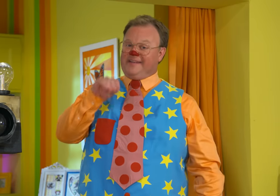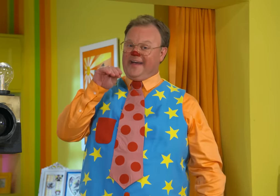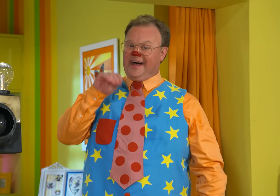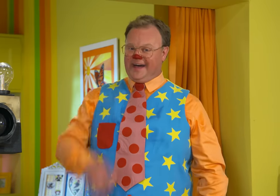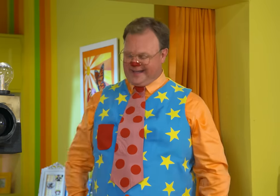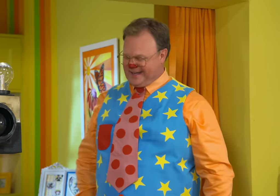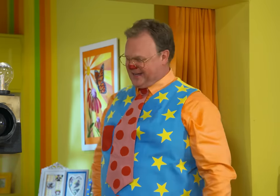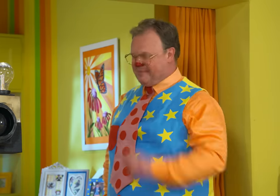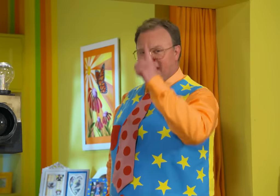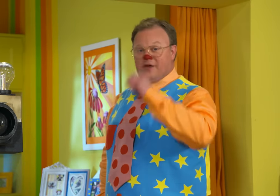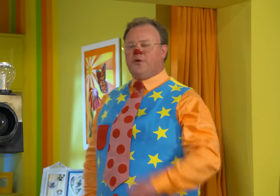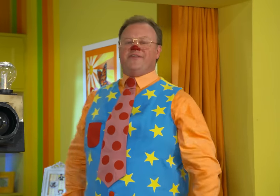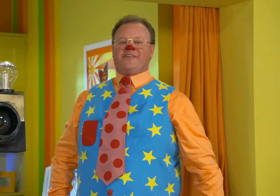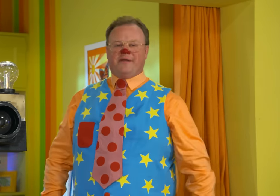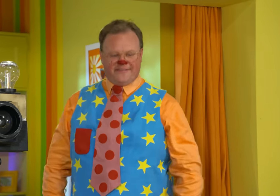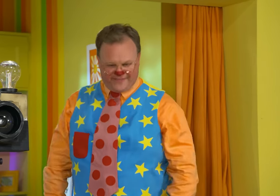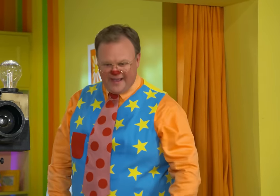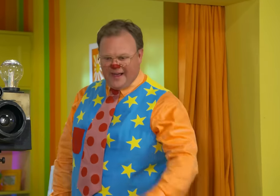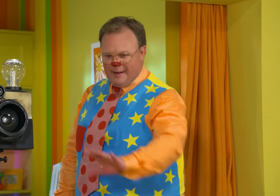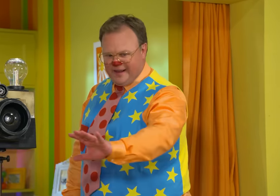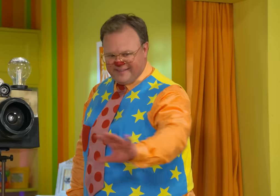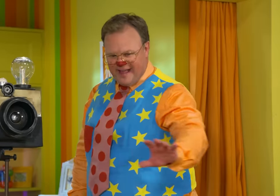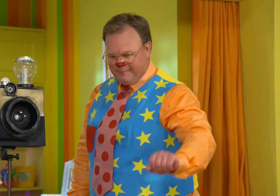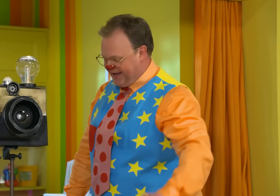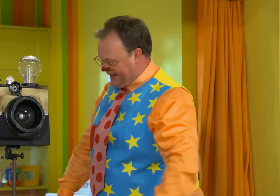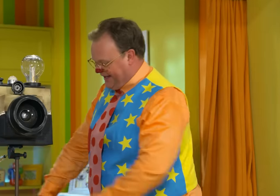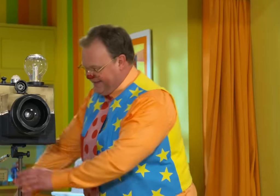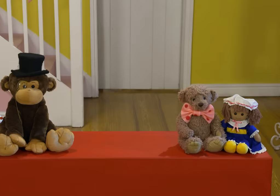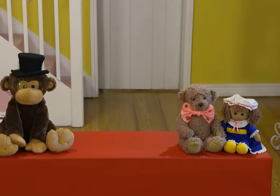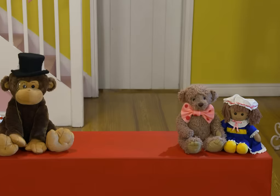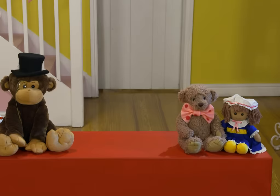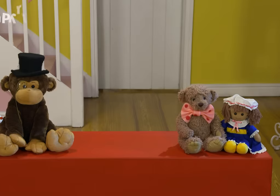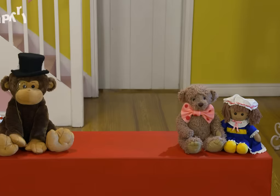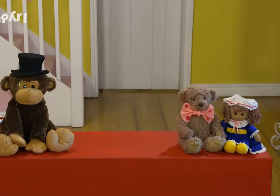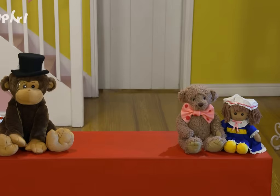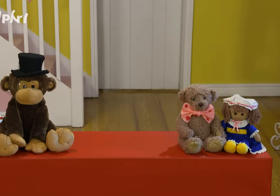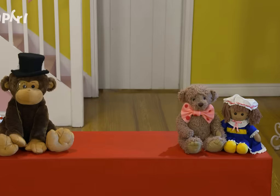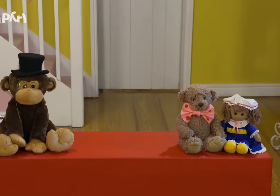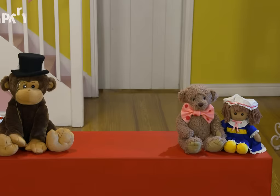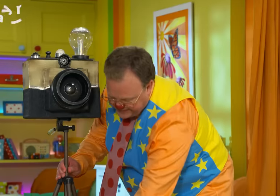picture. A few adjustments. Please stand by, class. A little bit.